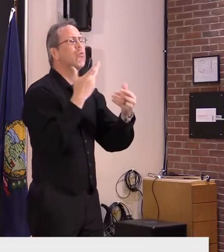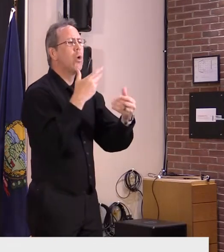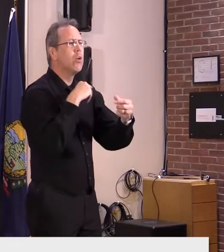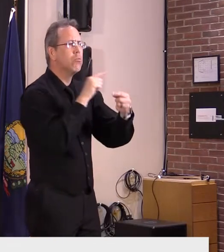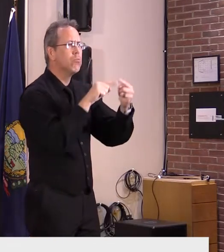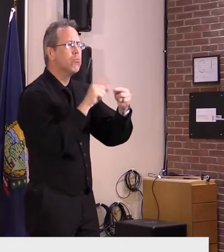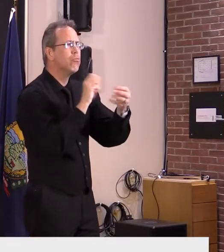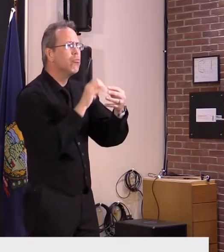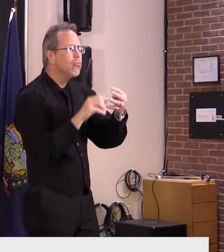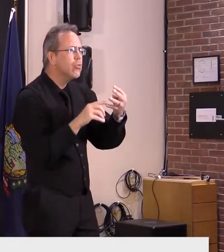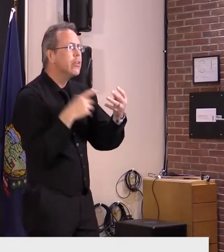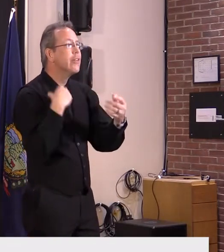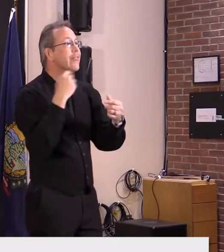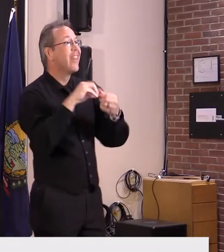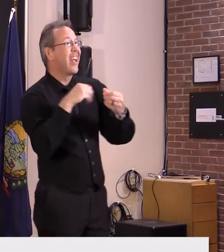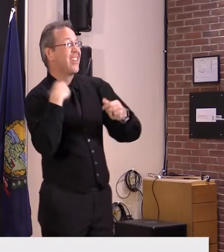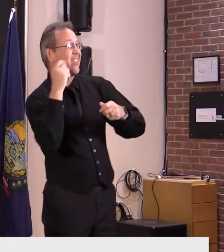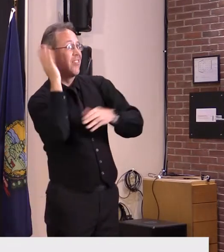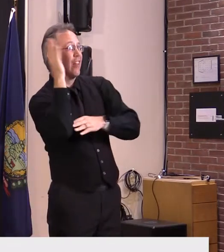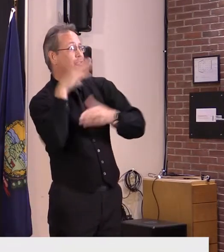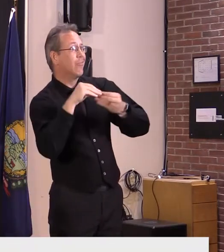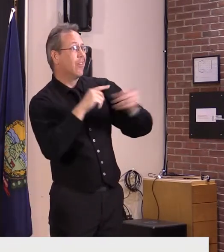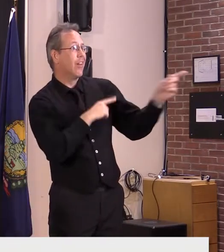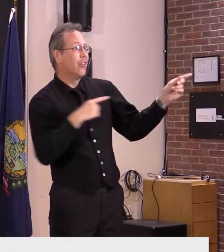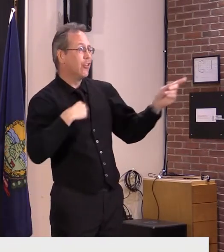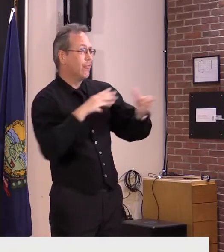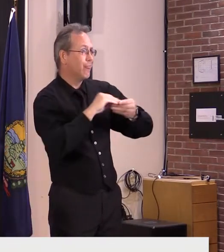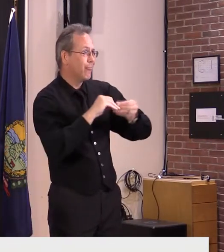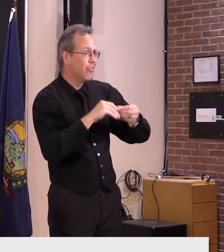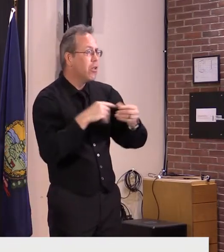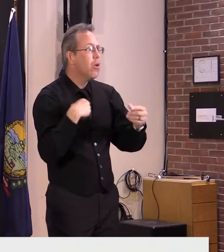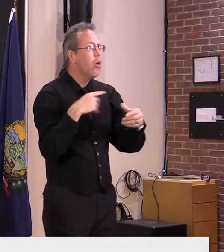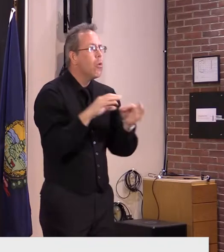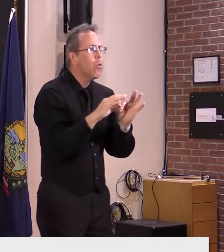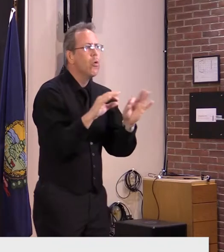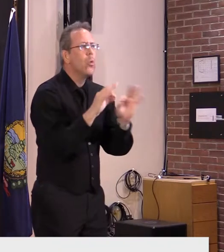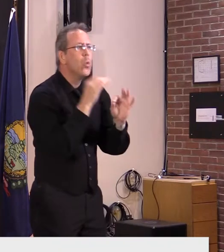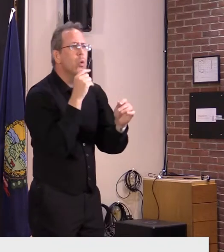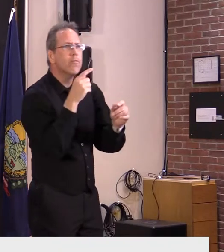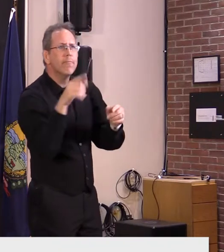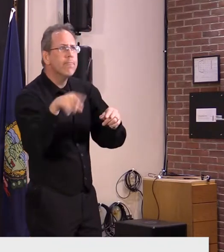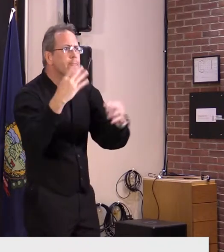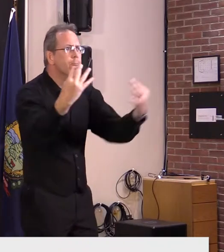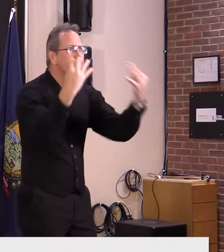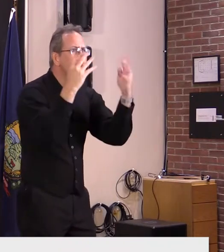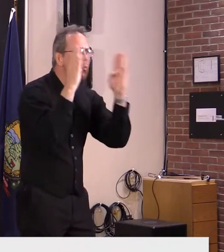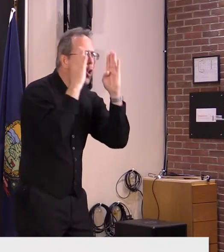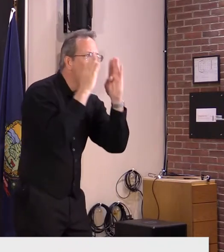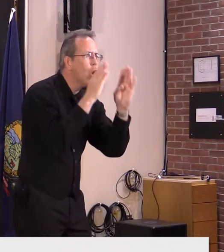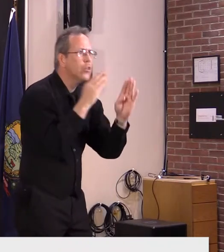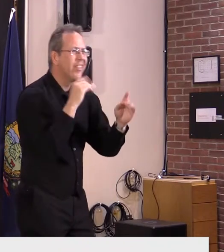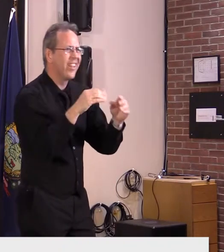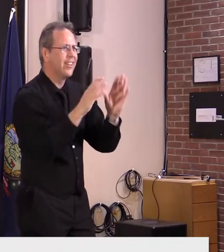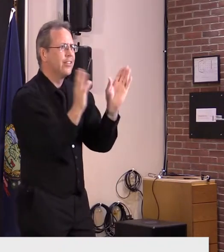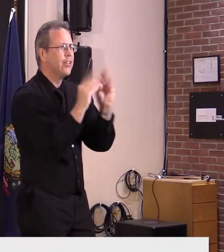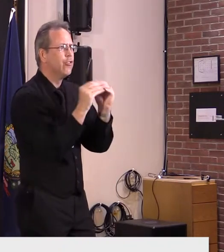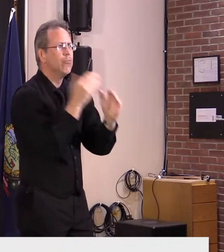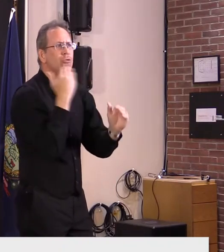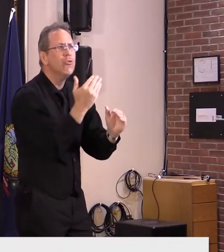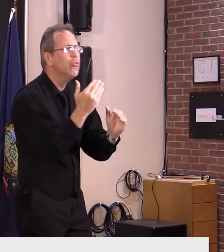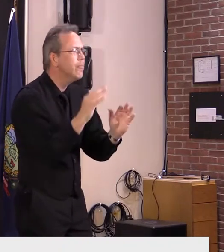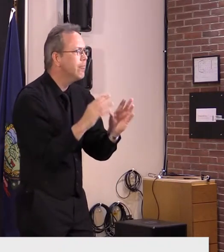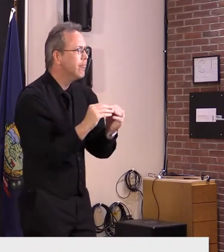the areas of disagreement that get most of the attention at the end of the session. But in the end, by working